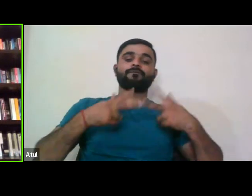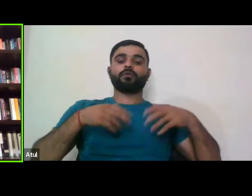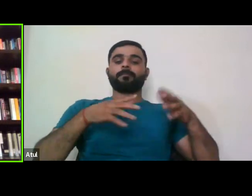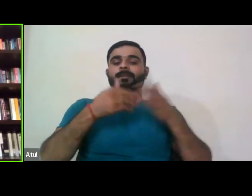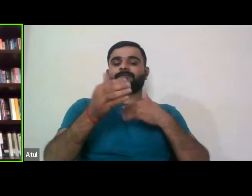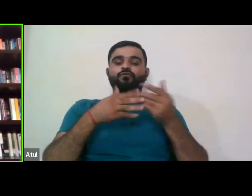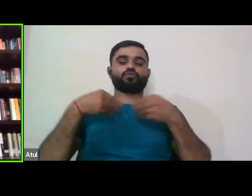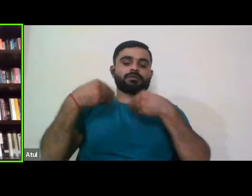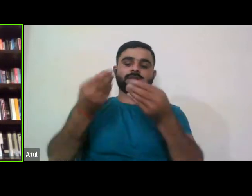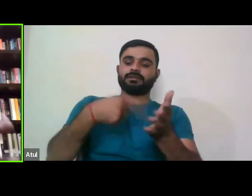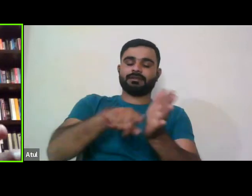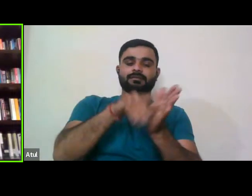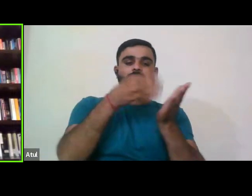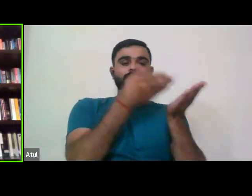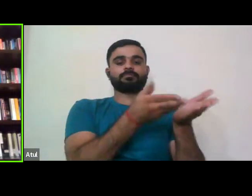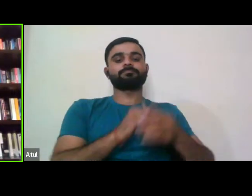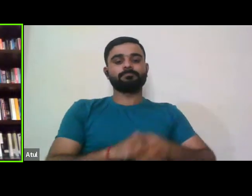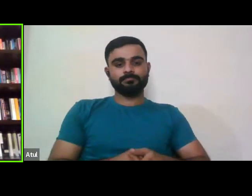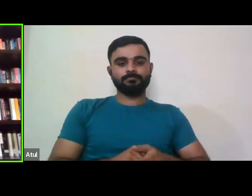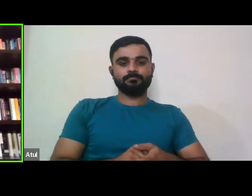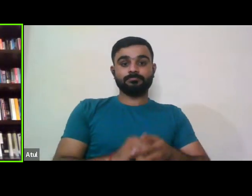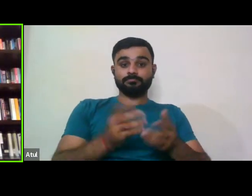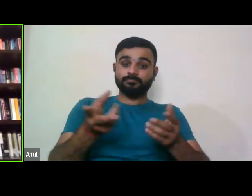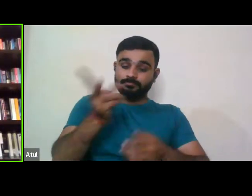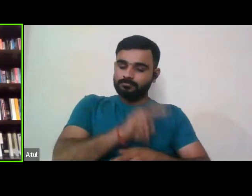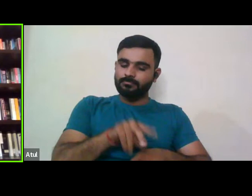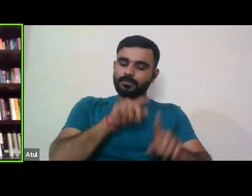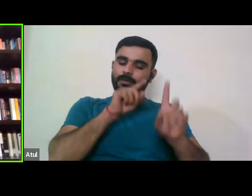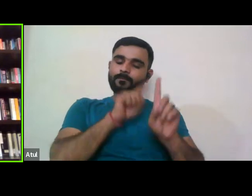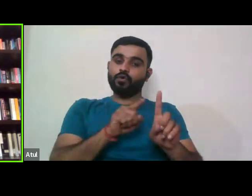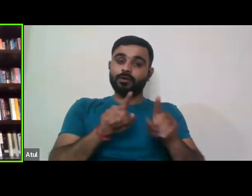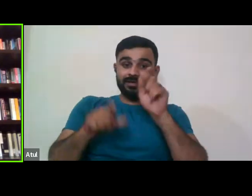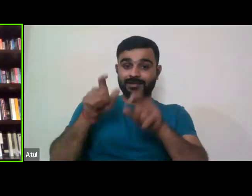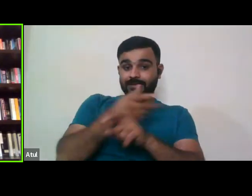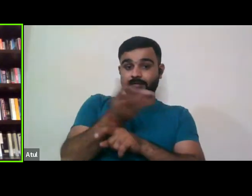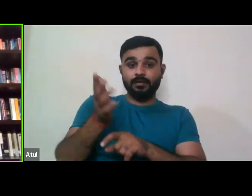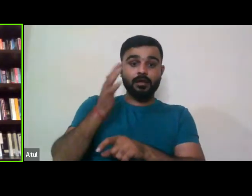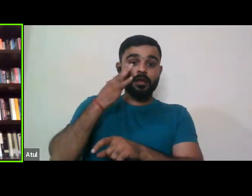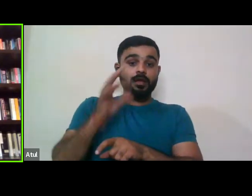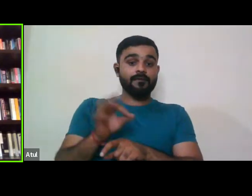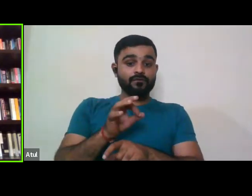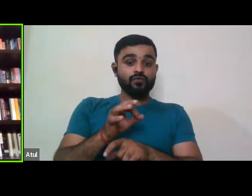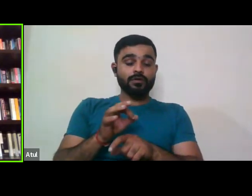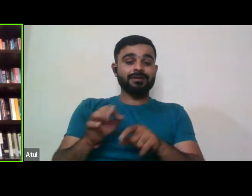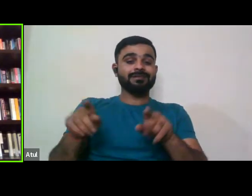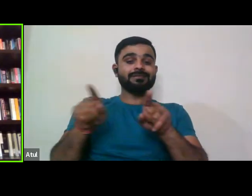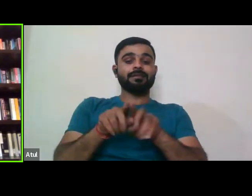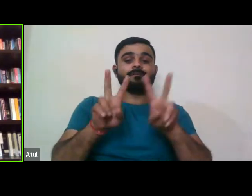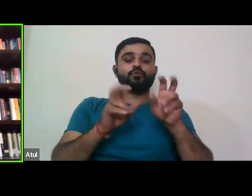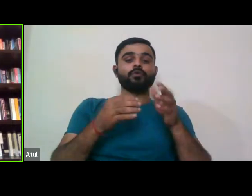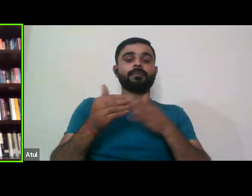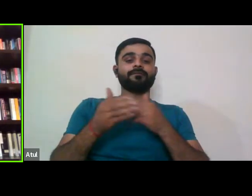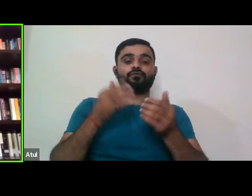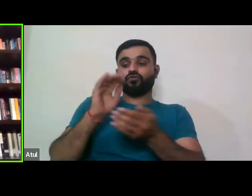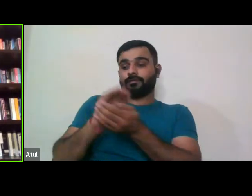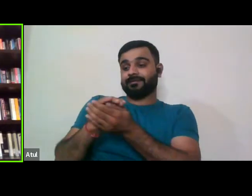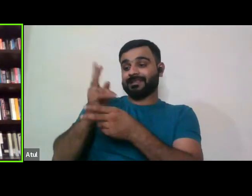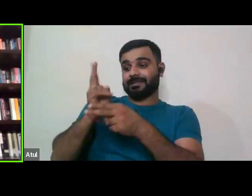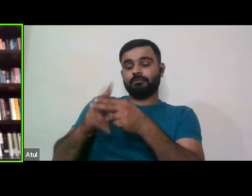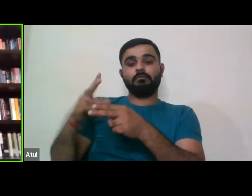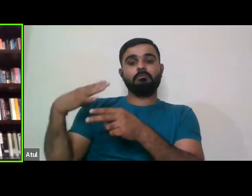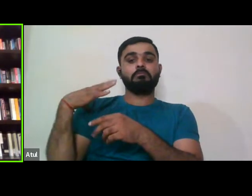to themselves, right? And again, to reiterate your point, these are the most significant and salient matters pending before the court,